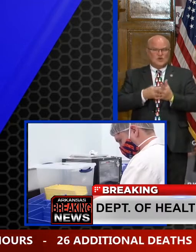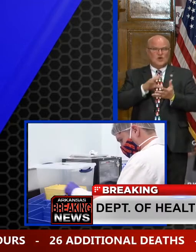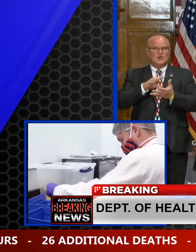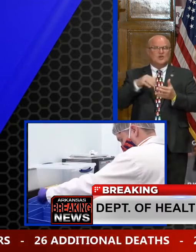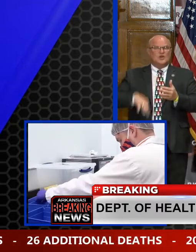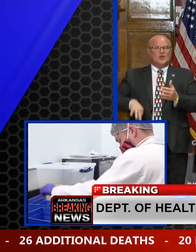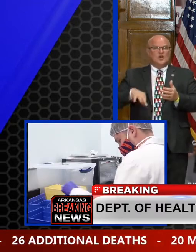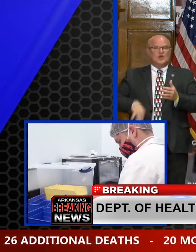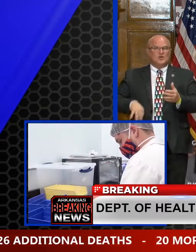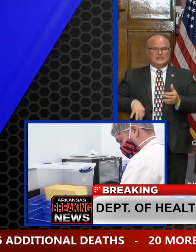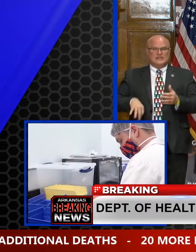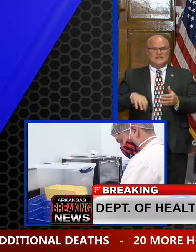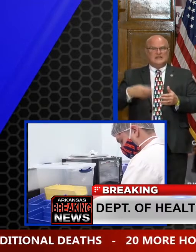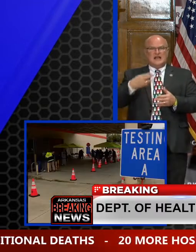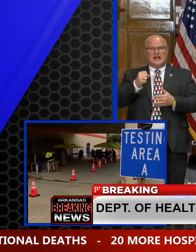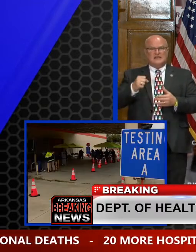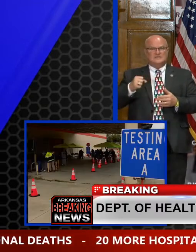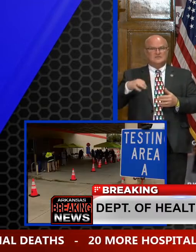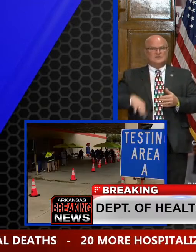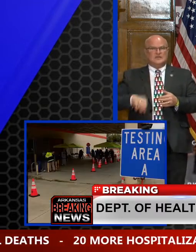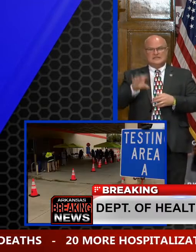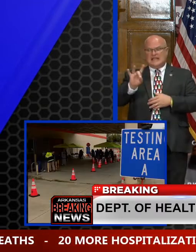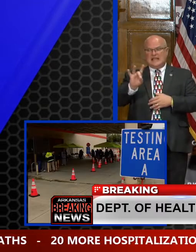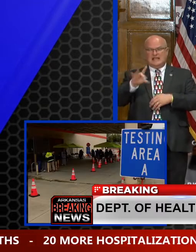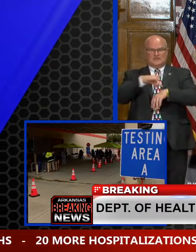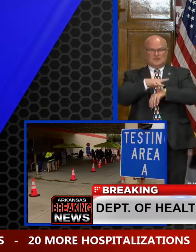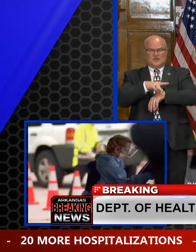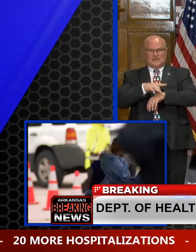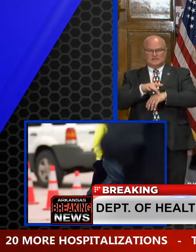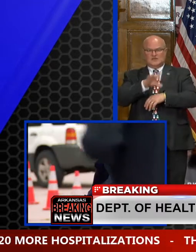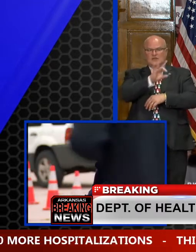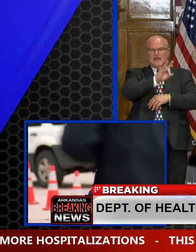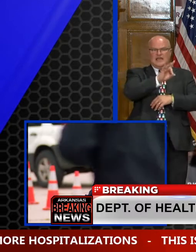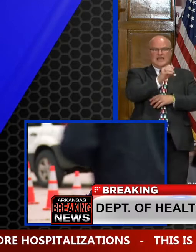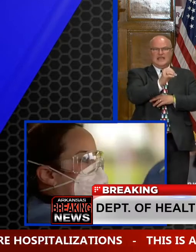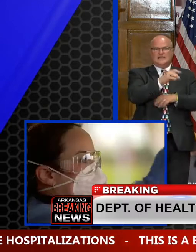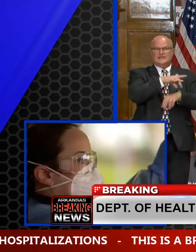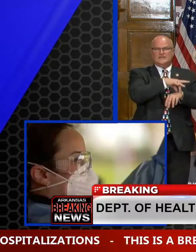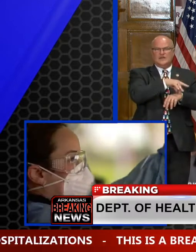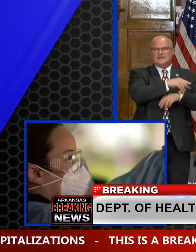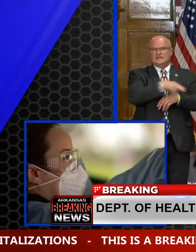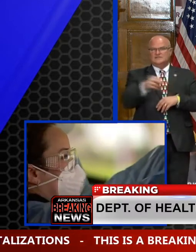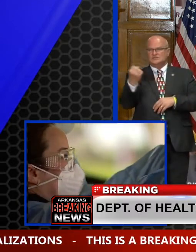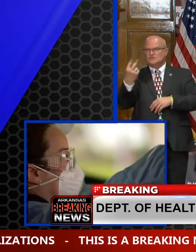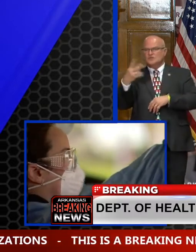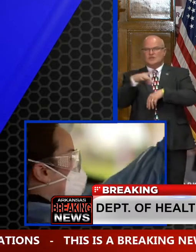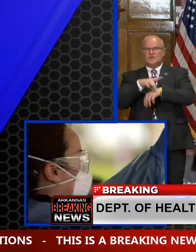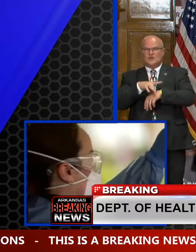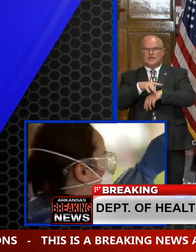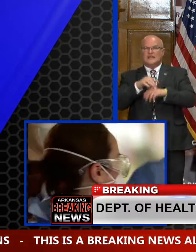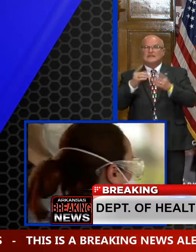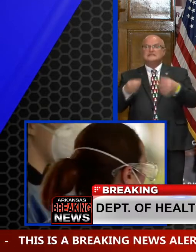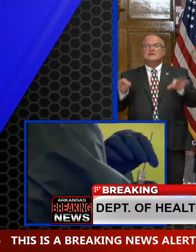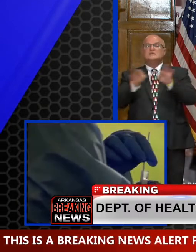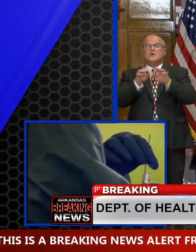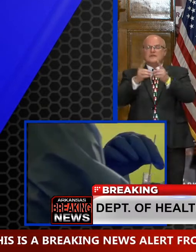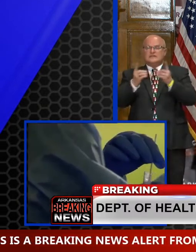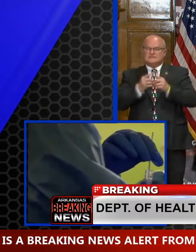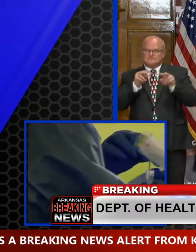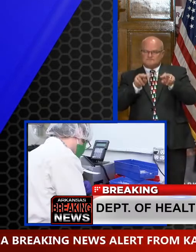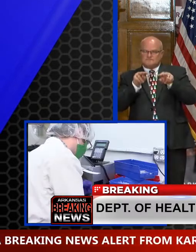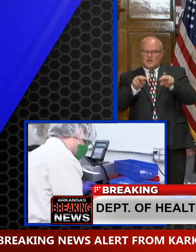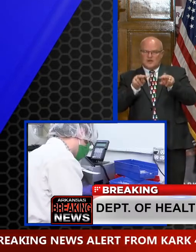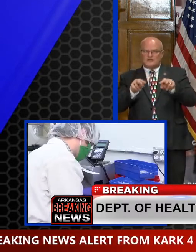school credits in 8th grade. So from 8th grade to 12th grade, it's very important that the districts monitor this. I